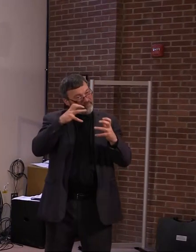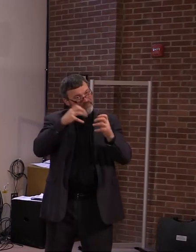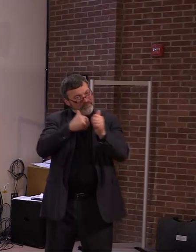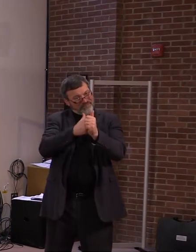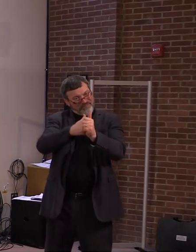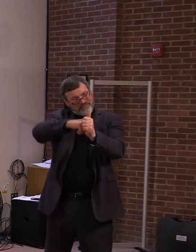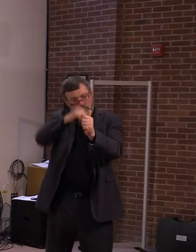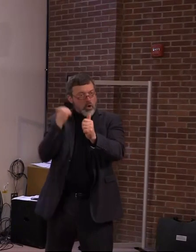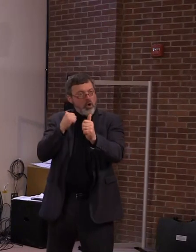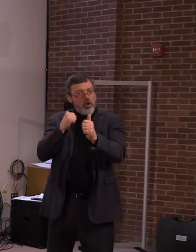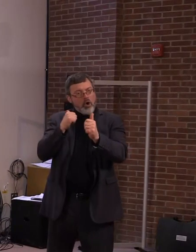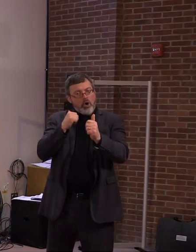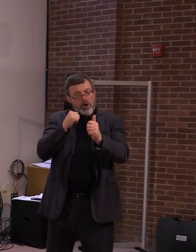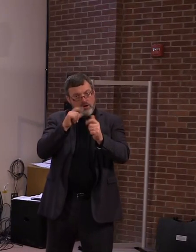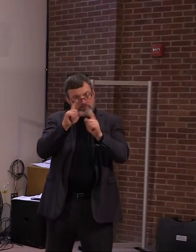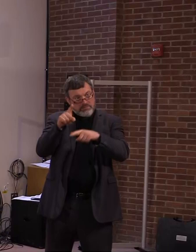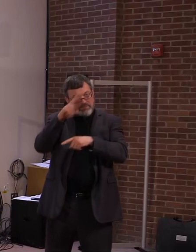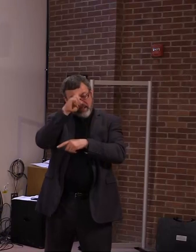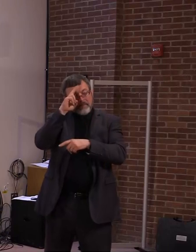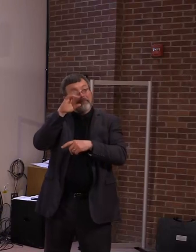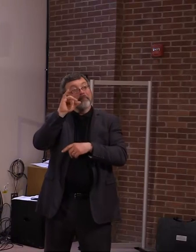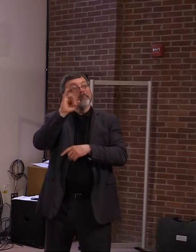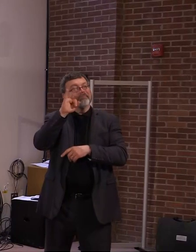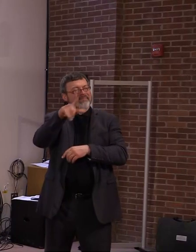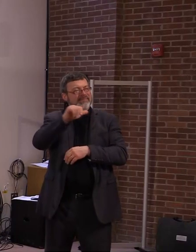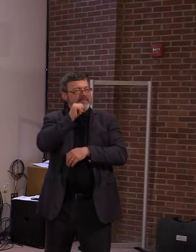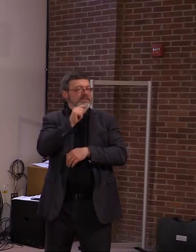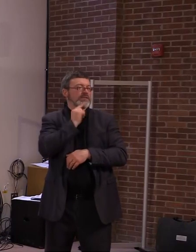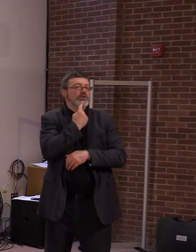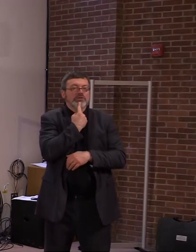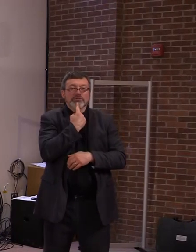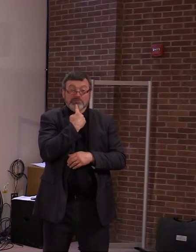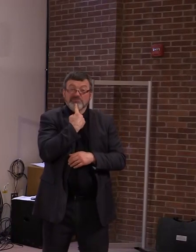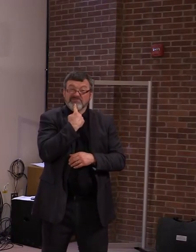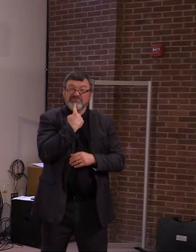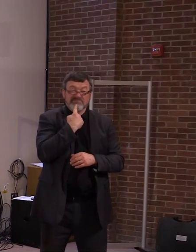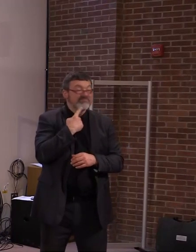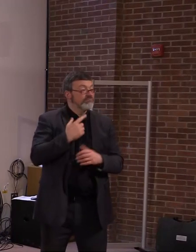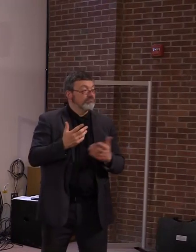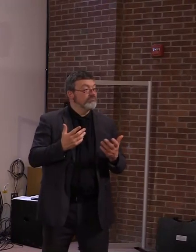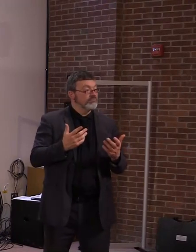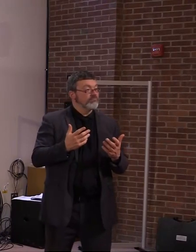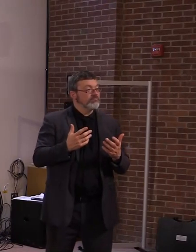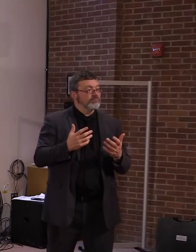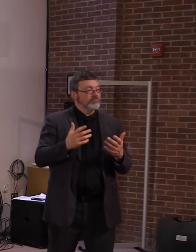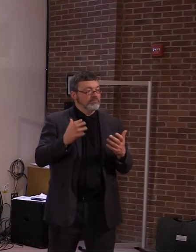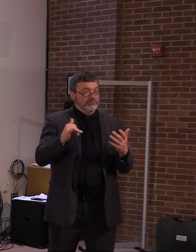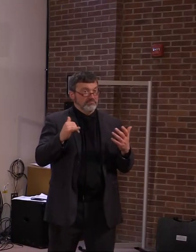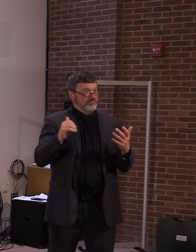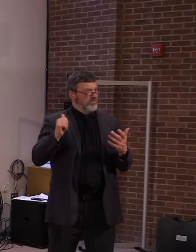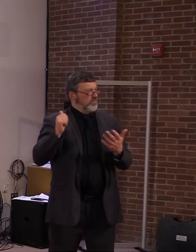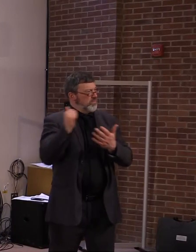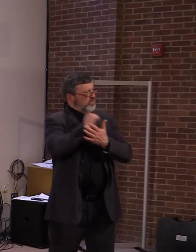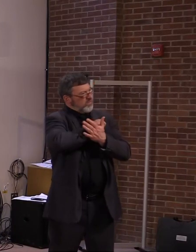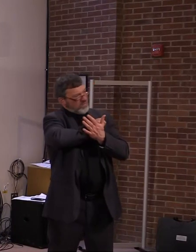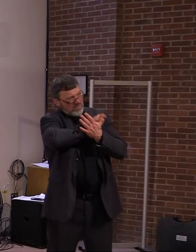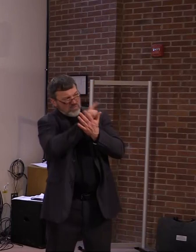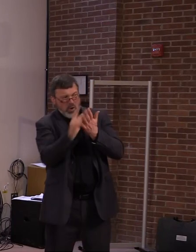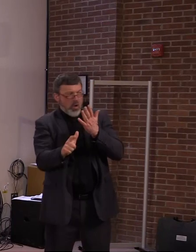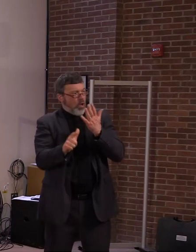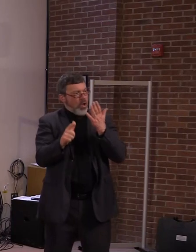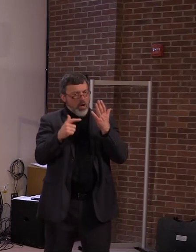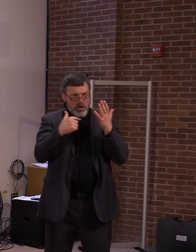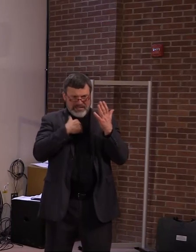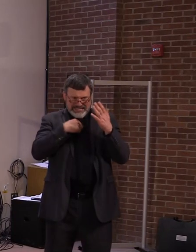everything that we're doing right now is really focused on relieving the stress in hospitals, including